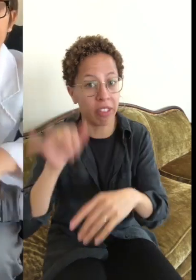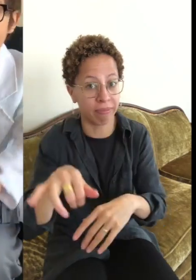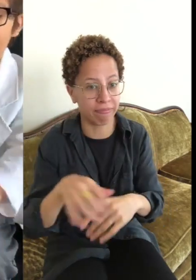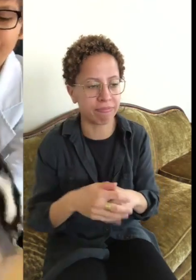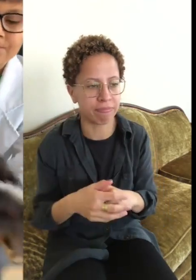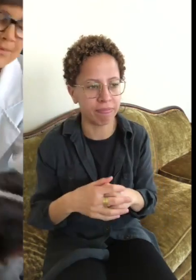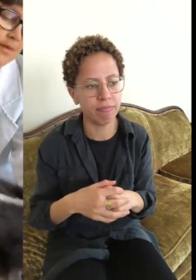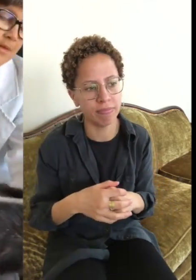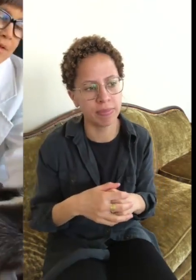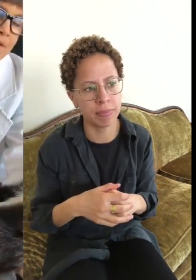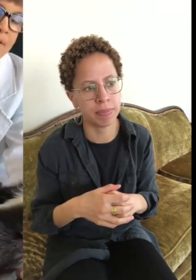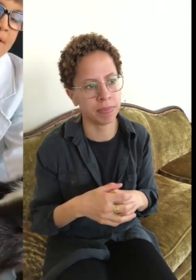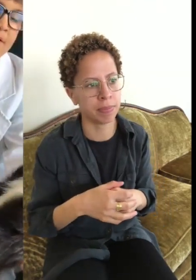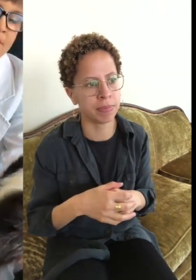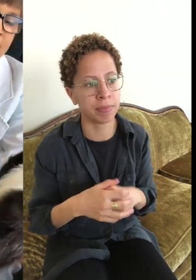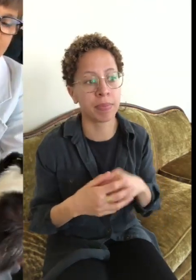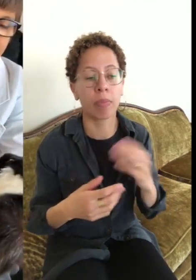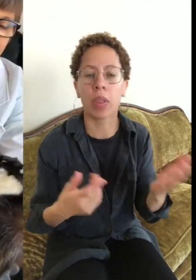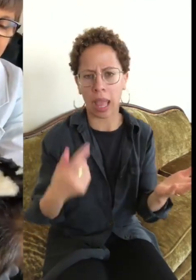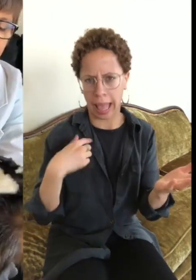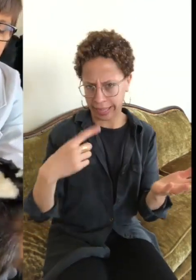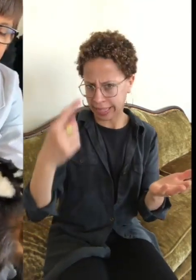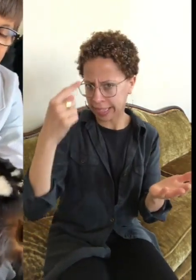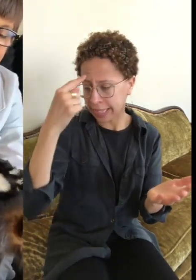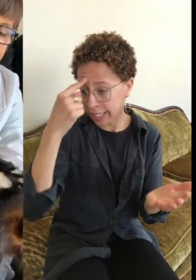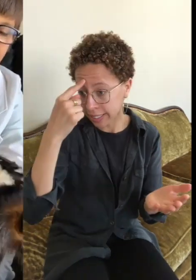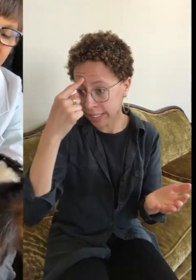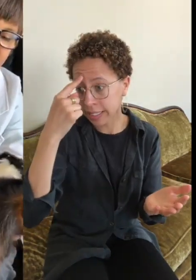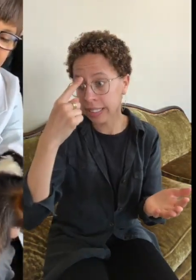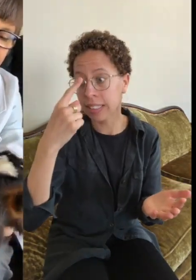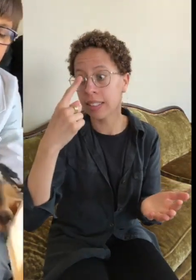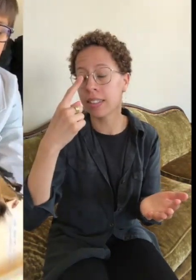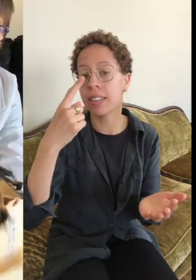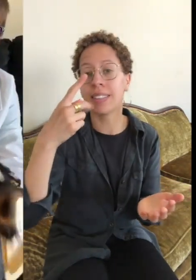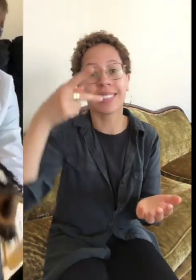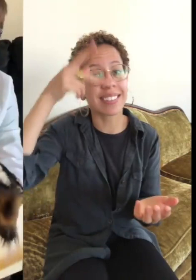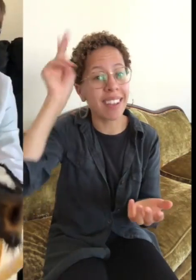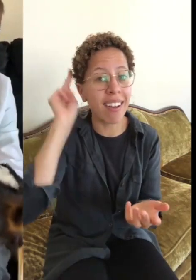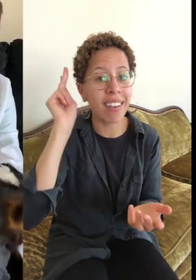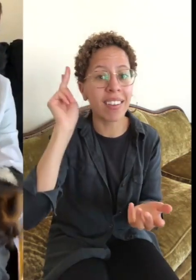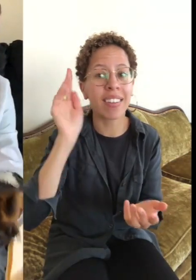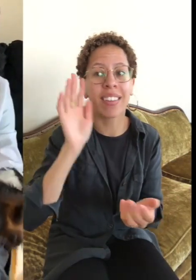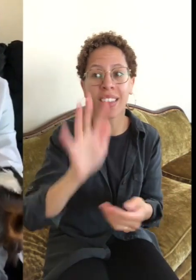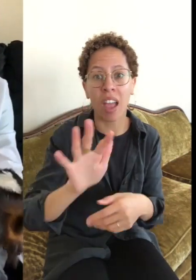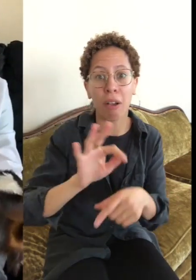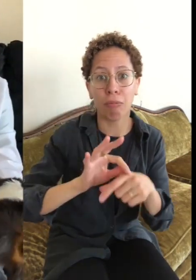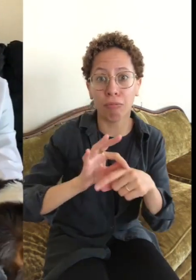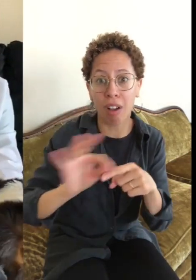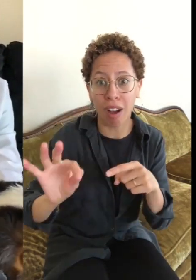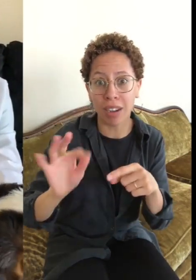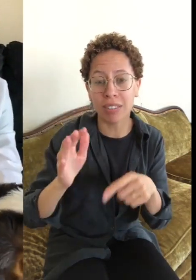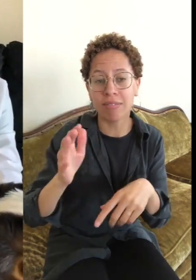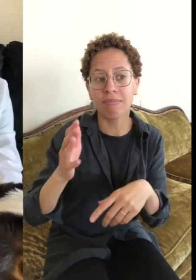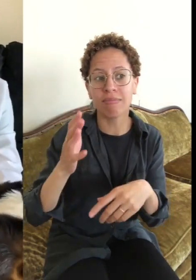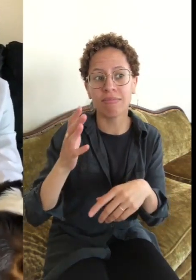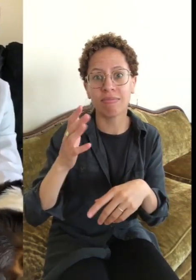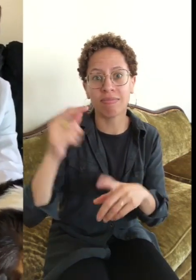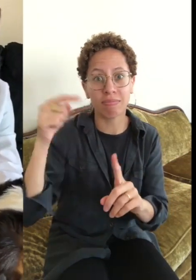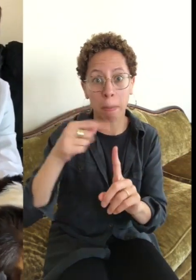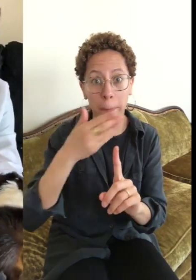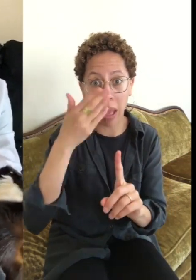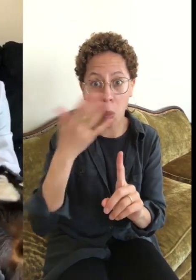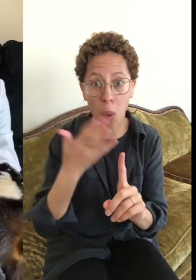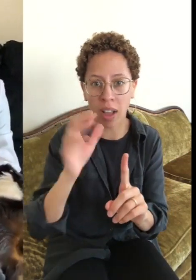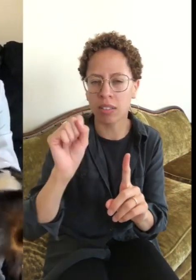I think, a skunk's fart is entirely made out of sulfur. Or partly